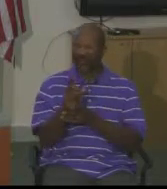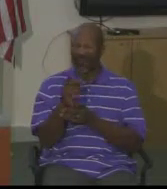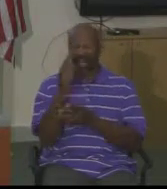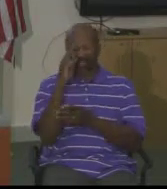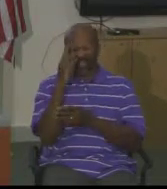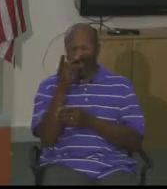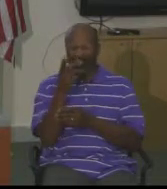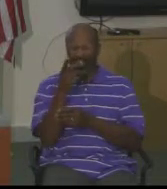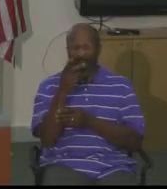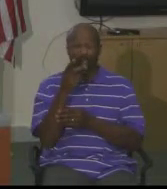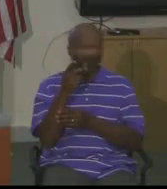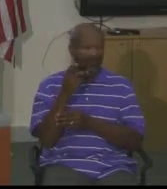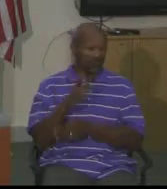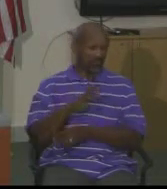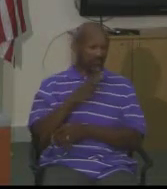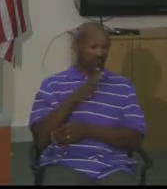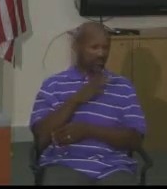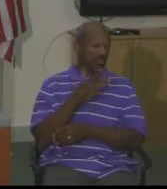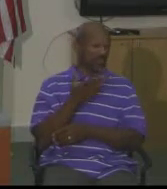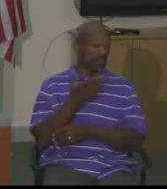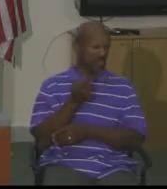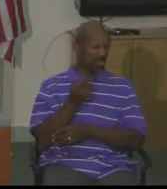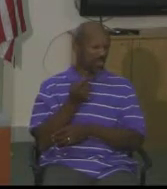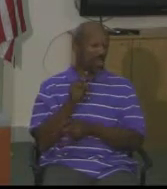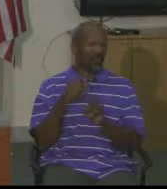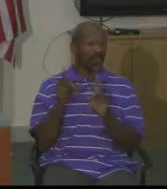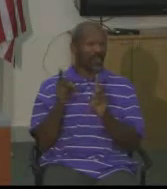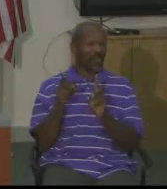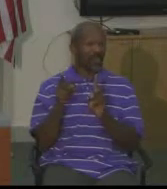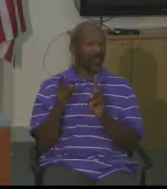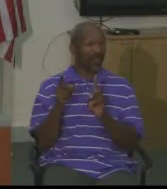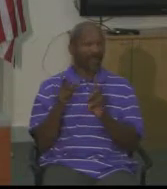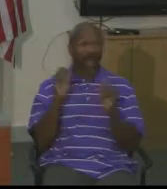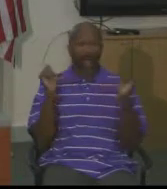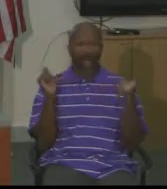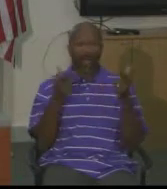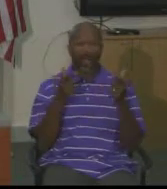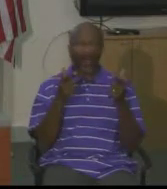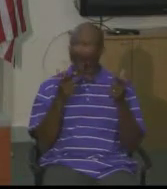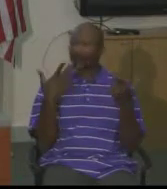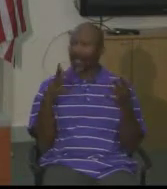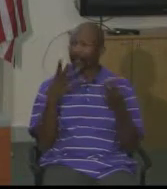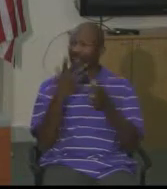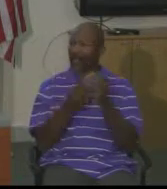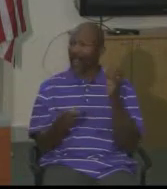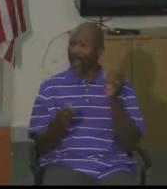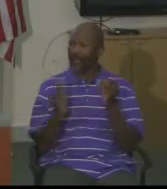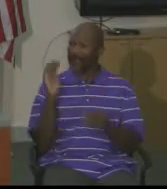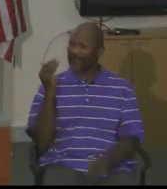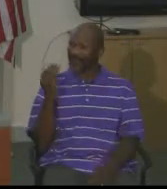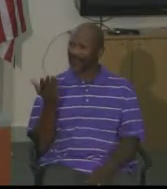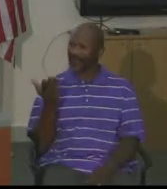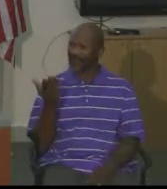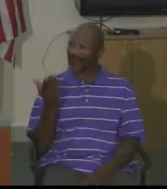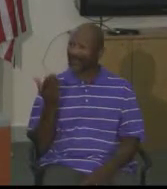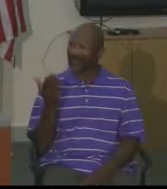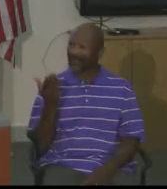something semi-fancy, but all that is gone now, it seems.